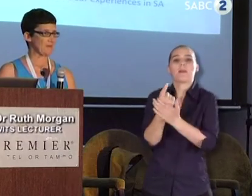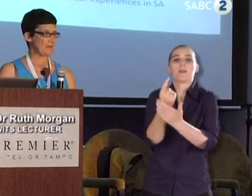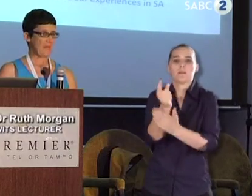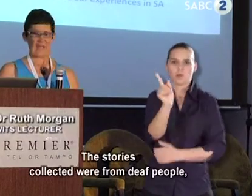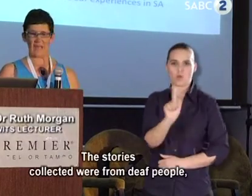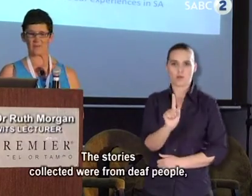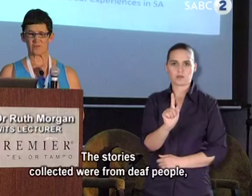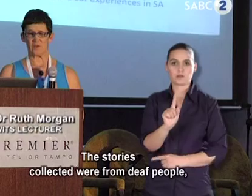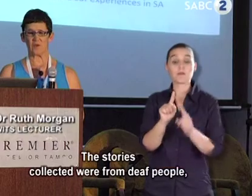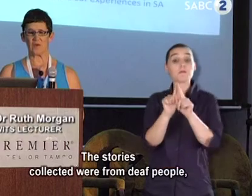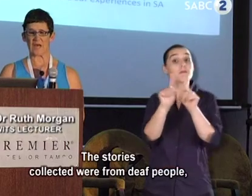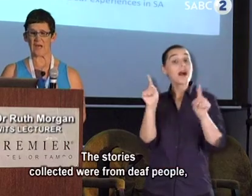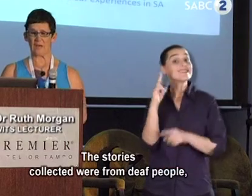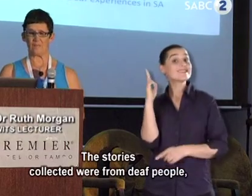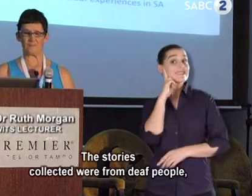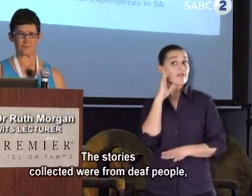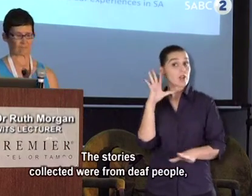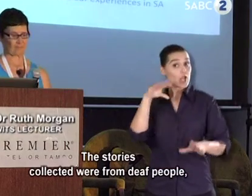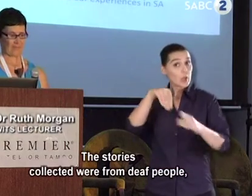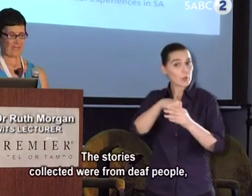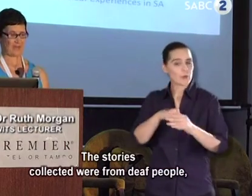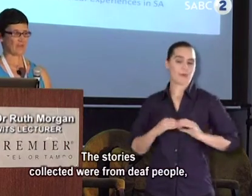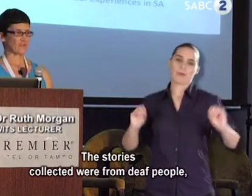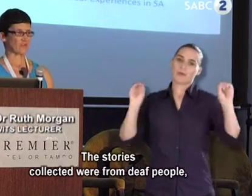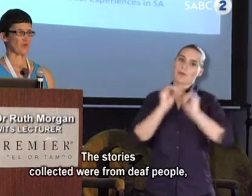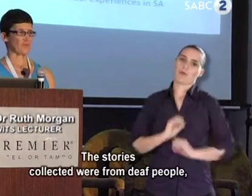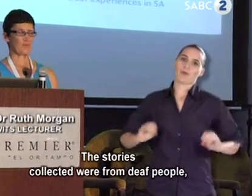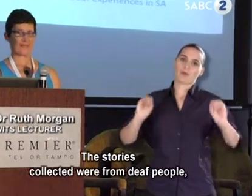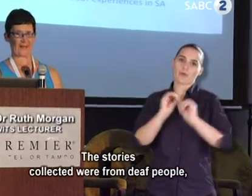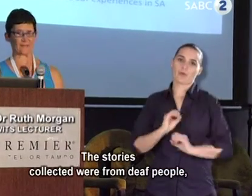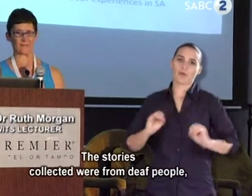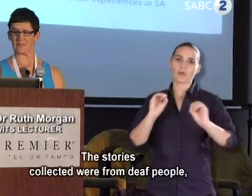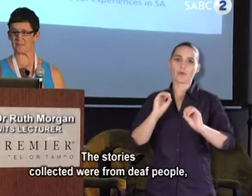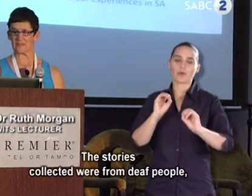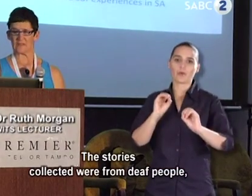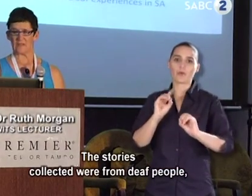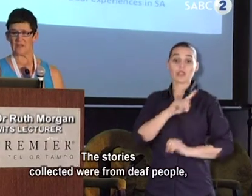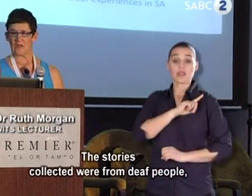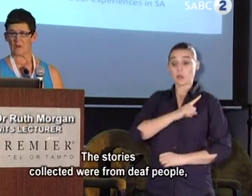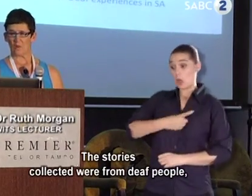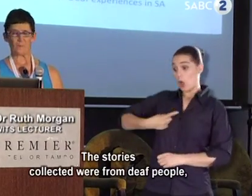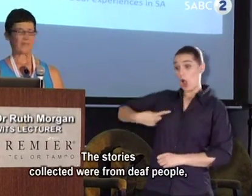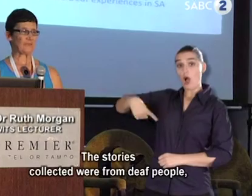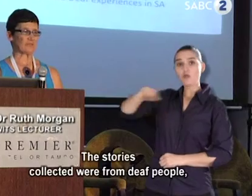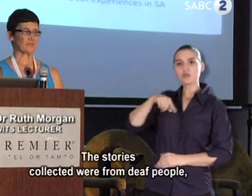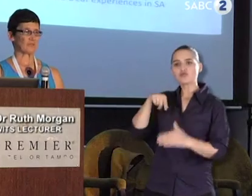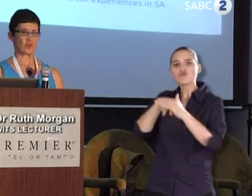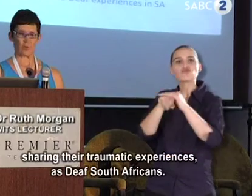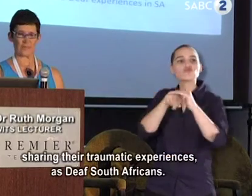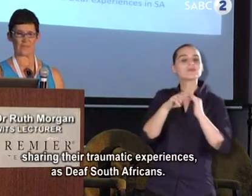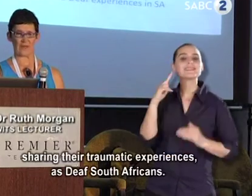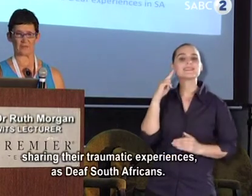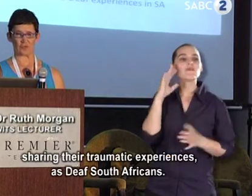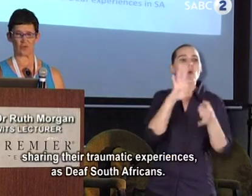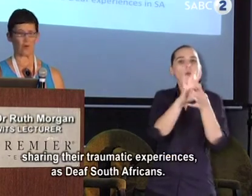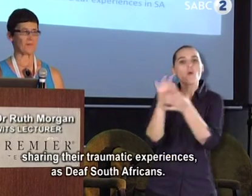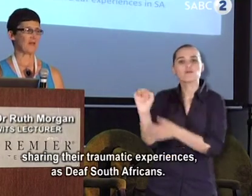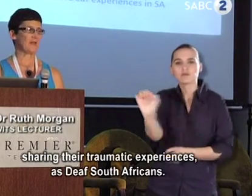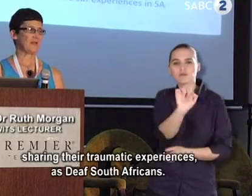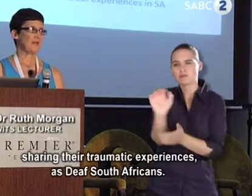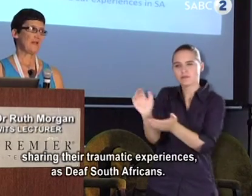process. And so a lot of the stories that we collected were people talking about